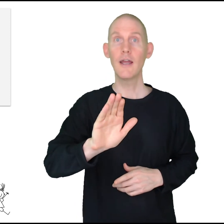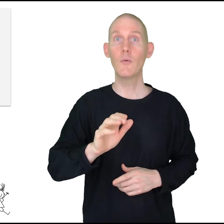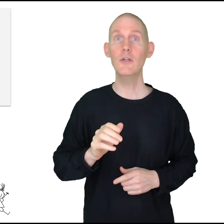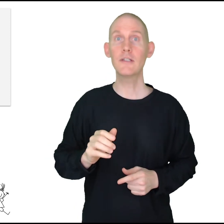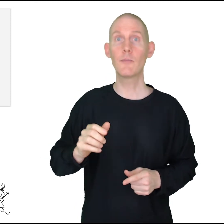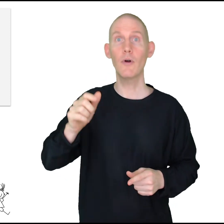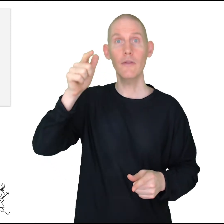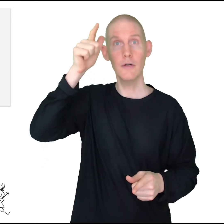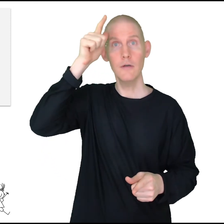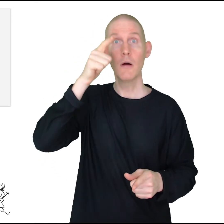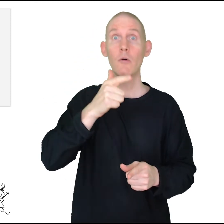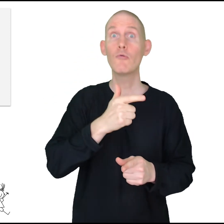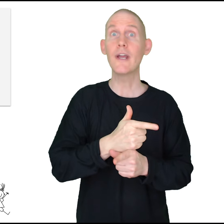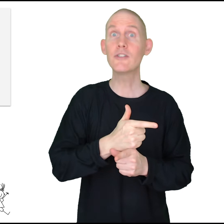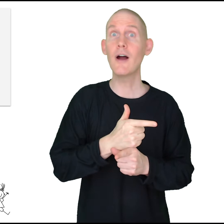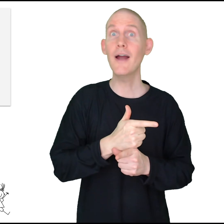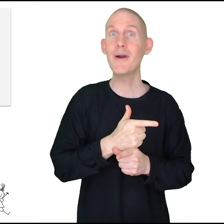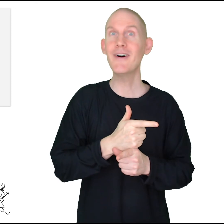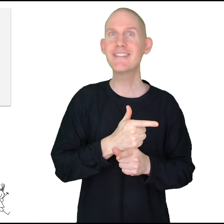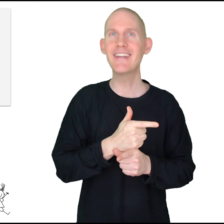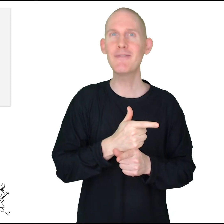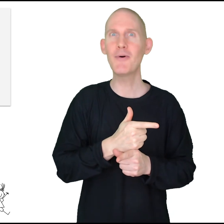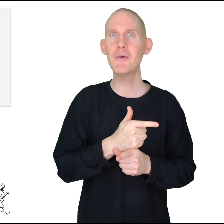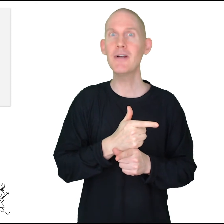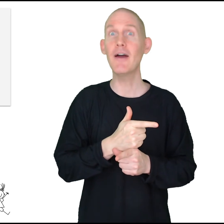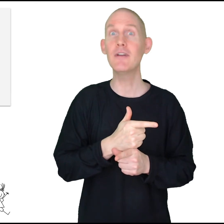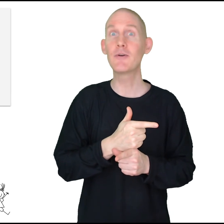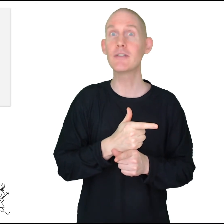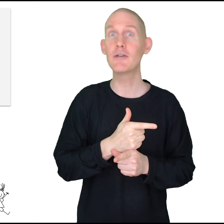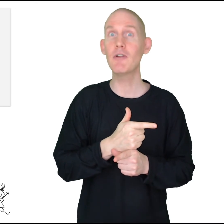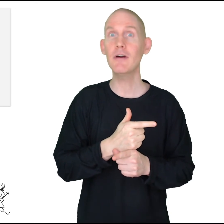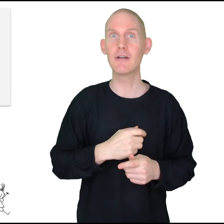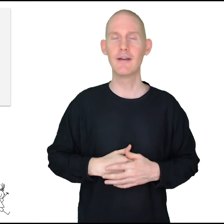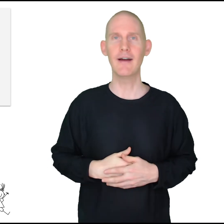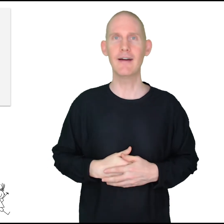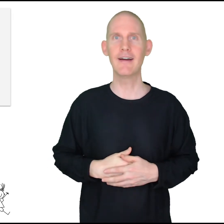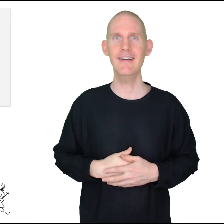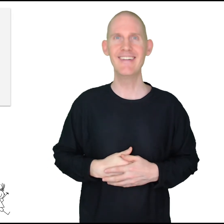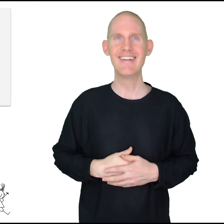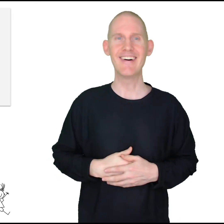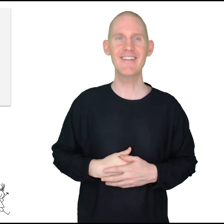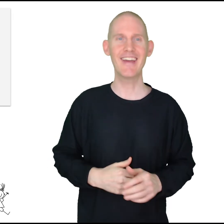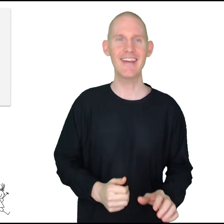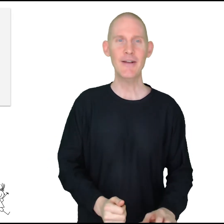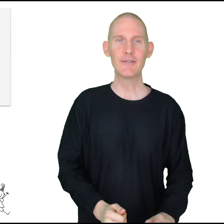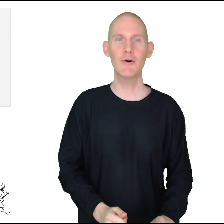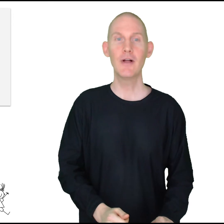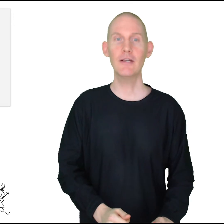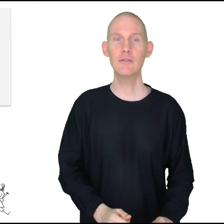get to brother, raise your eyebrows, lean forward, have an inquisitive look. Okay, so let's do the